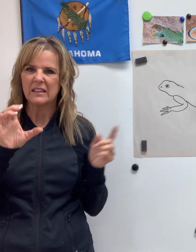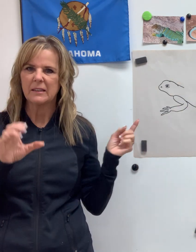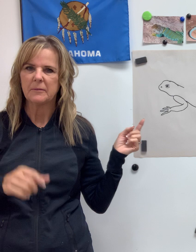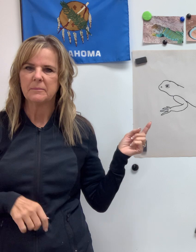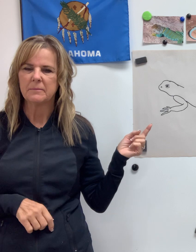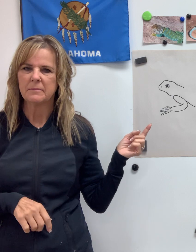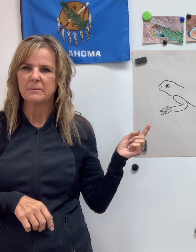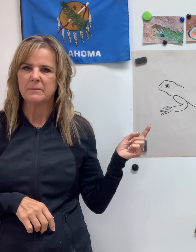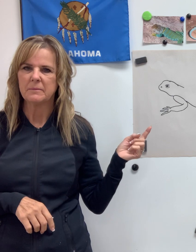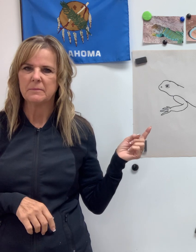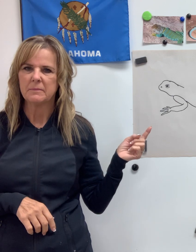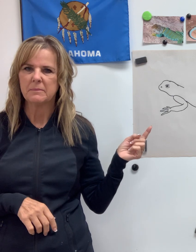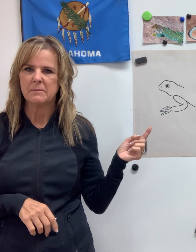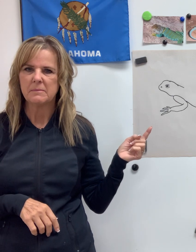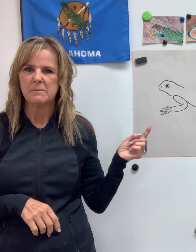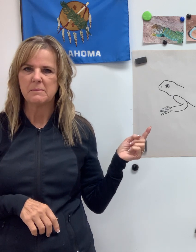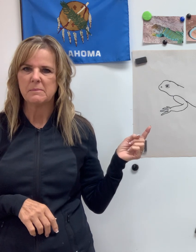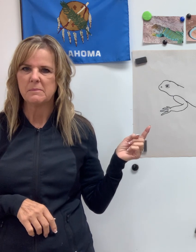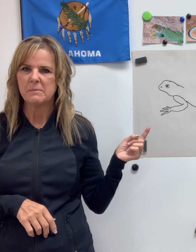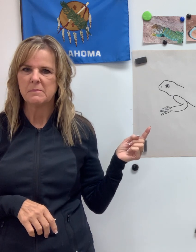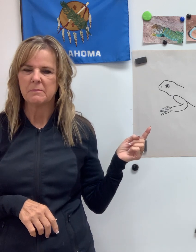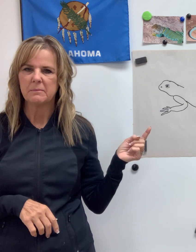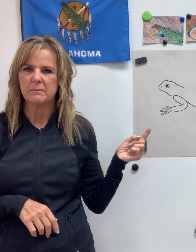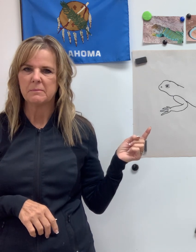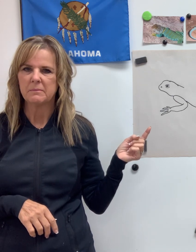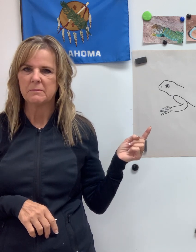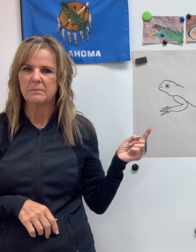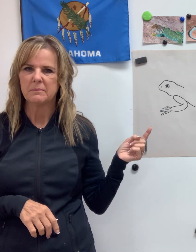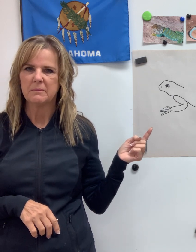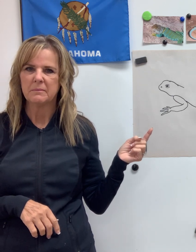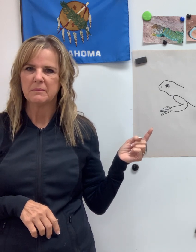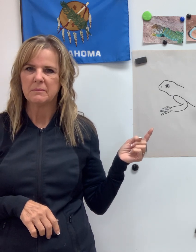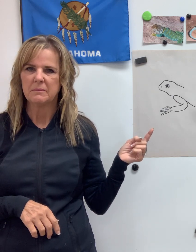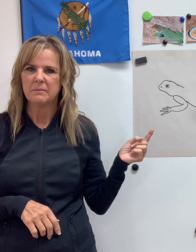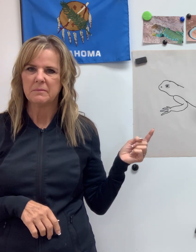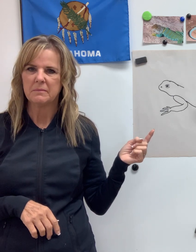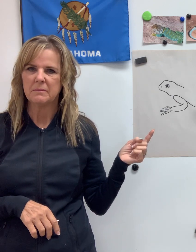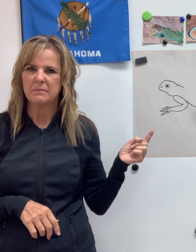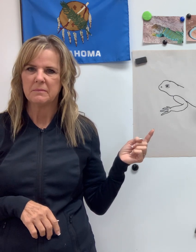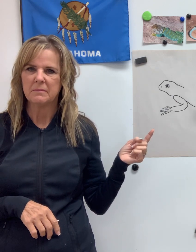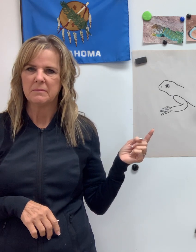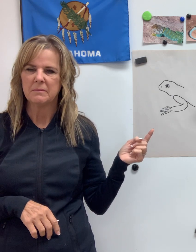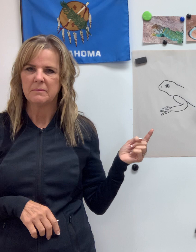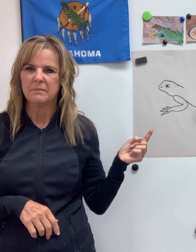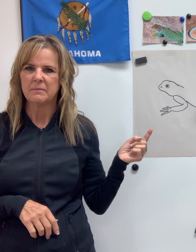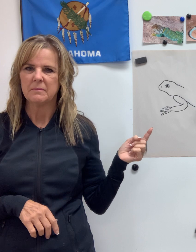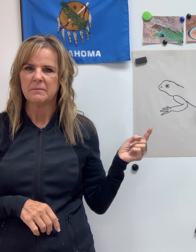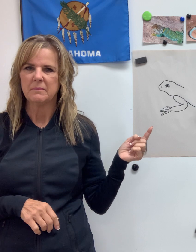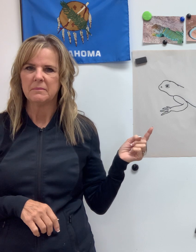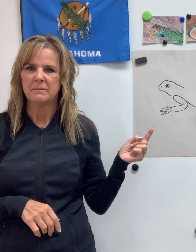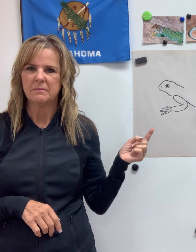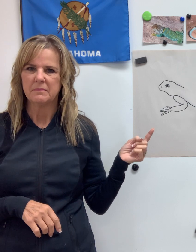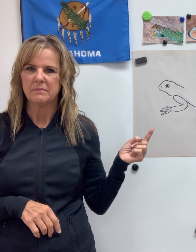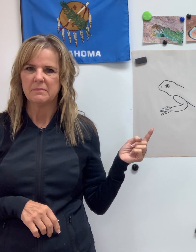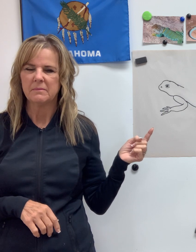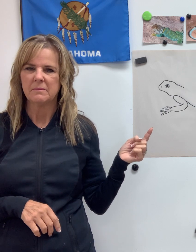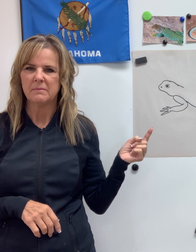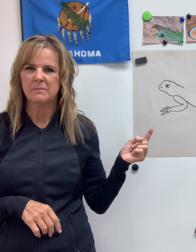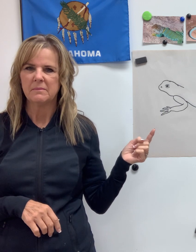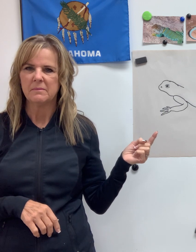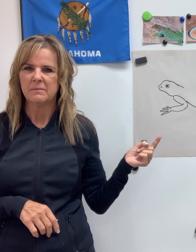this line and come up and over, and I'm gonna start with that smushed C that sort of cuts across